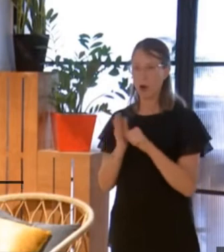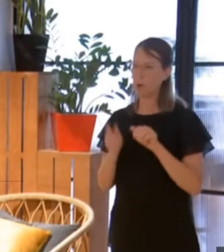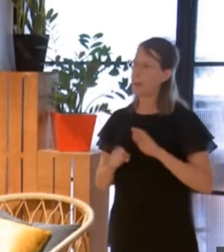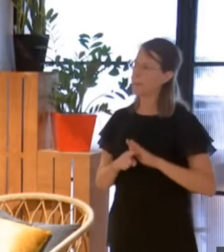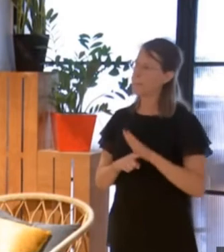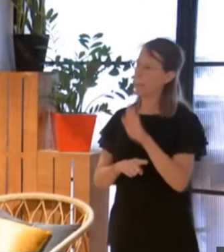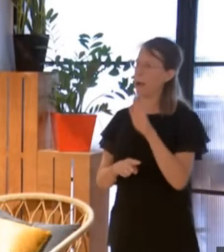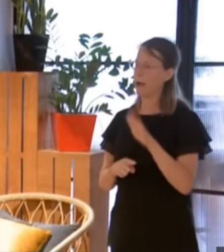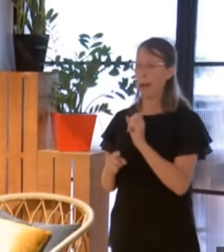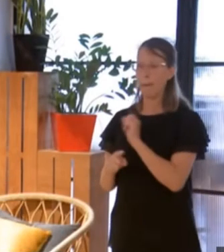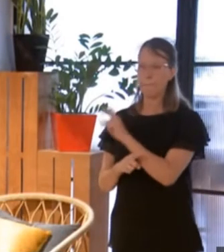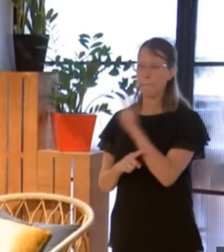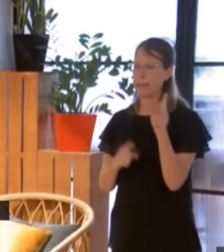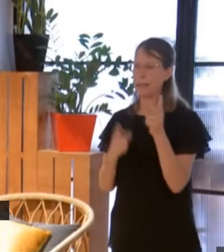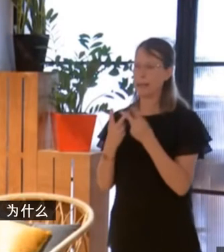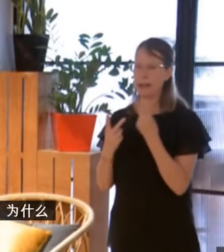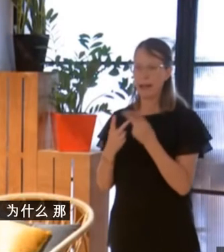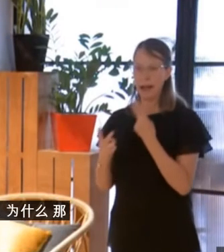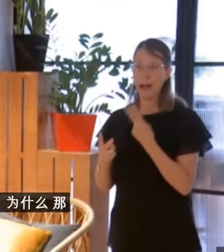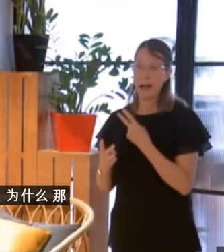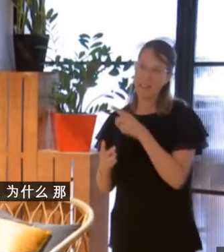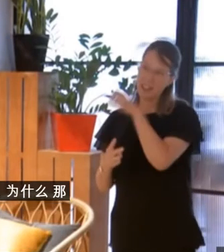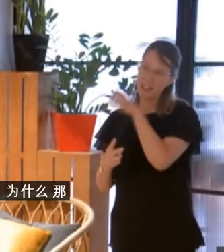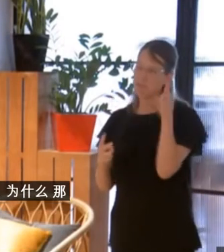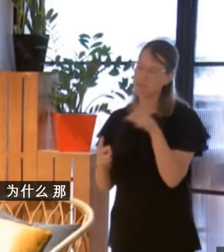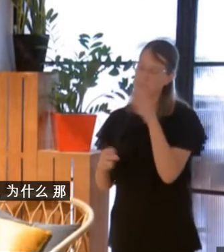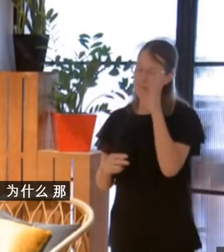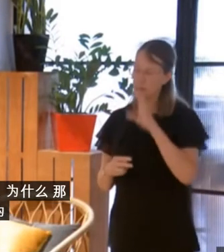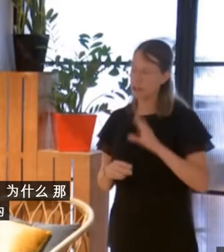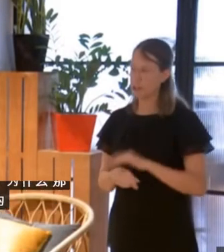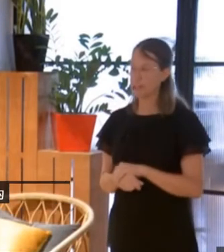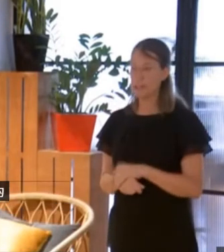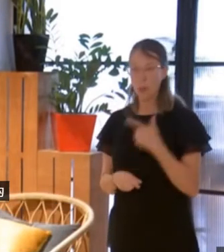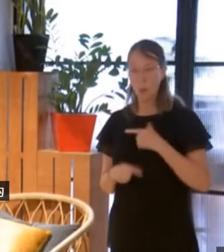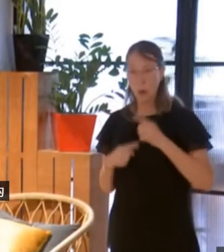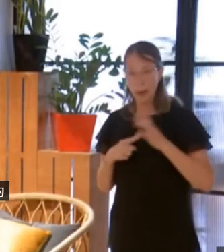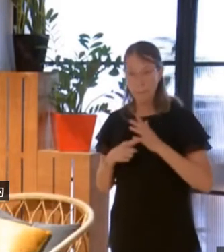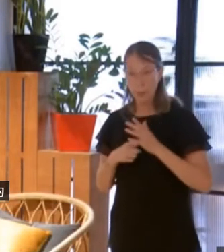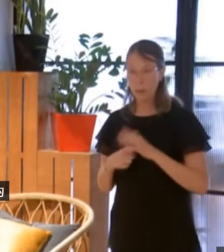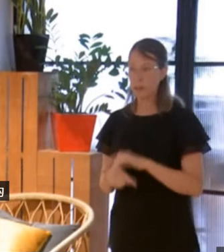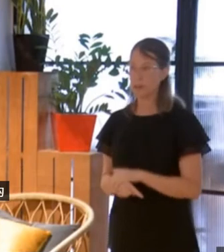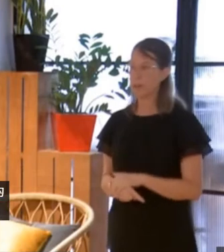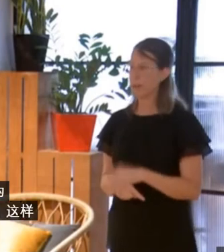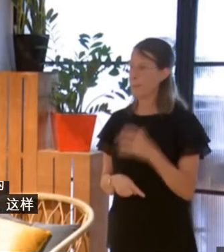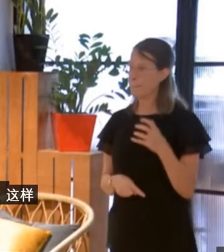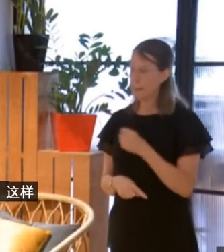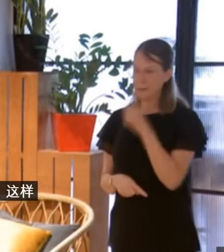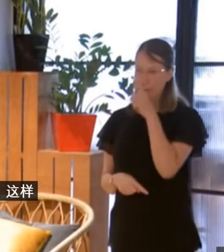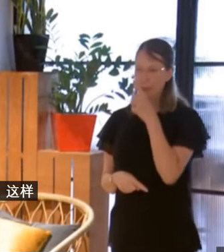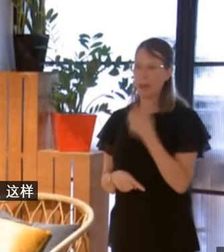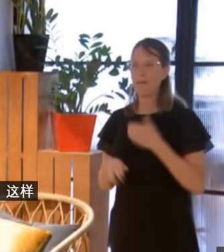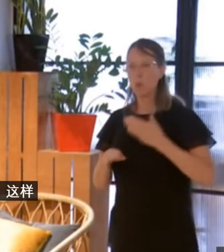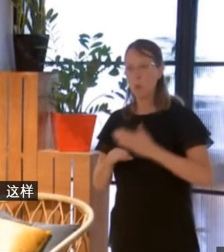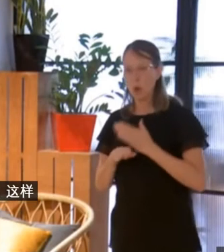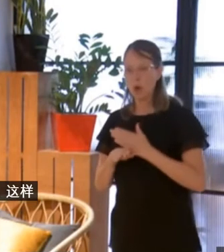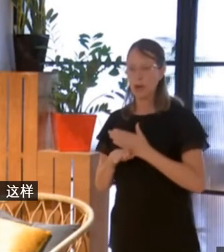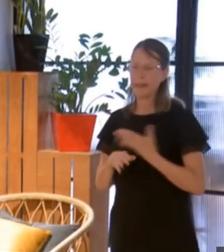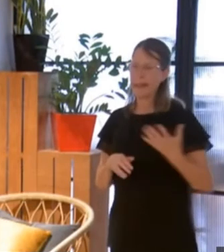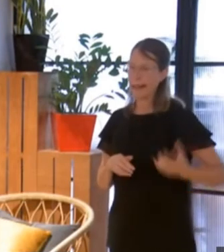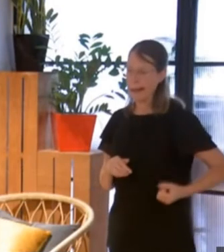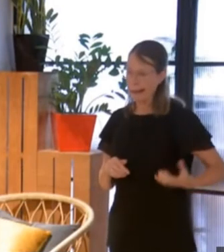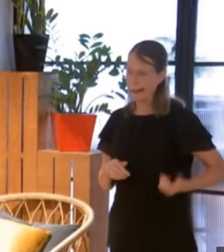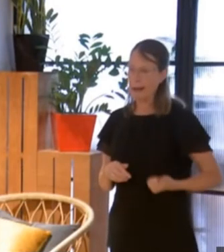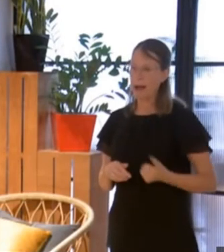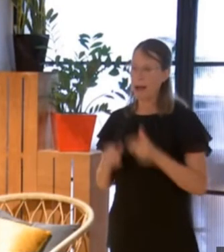economy anywhere in the world. And why is that important? Because it's important to have people in jobs so they can provide for their families,